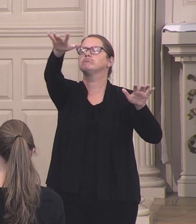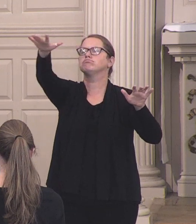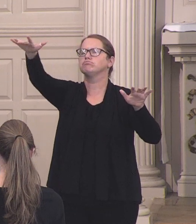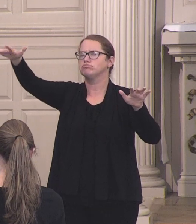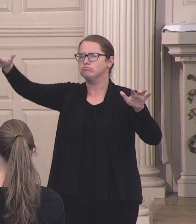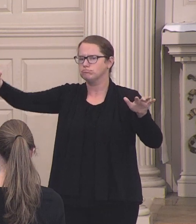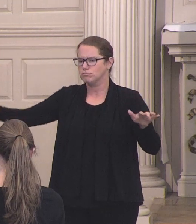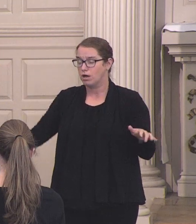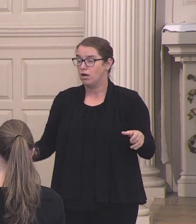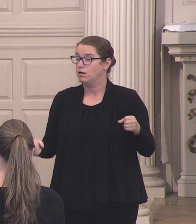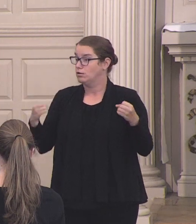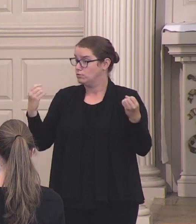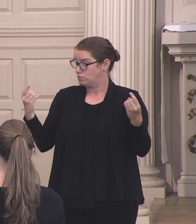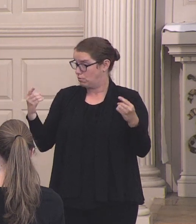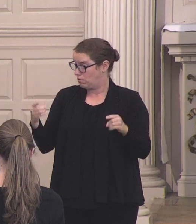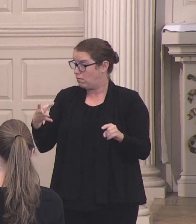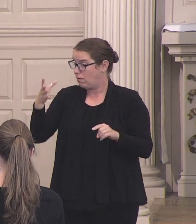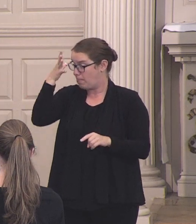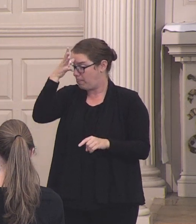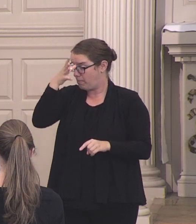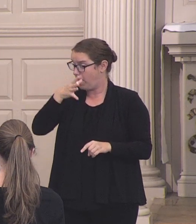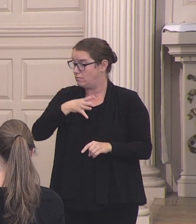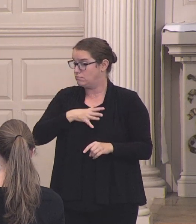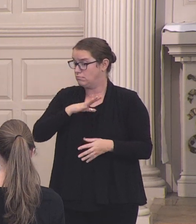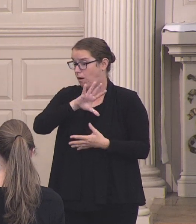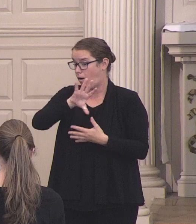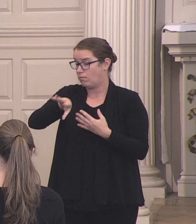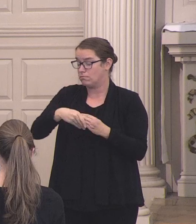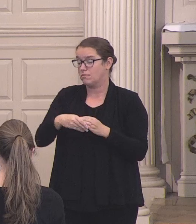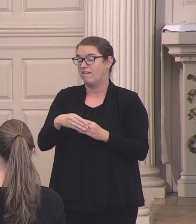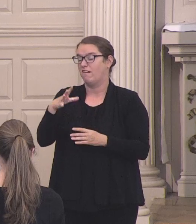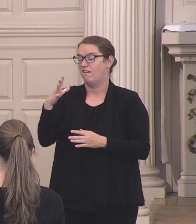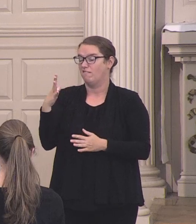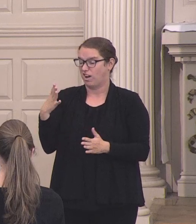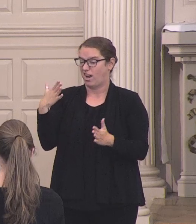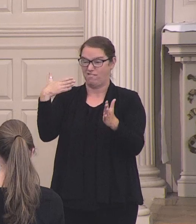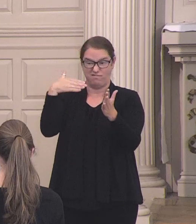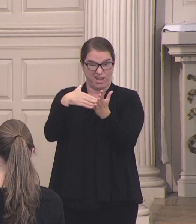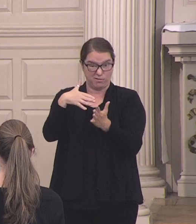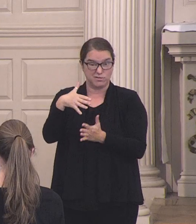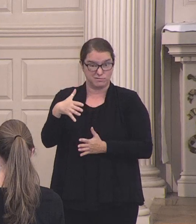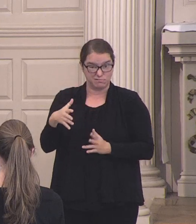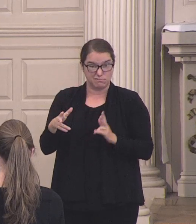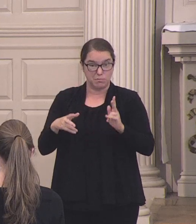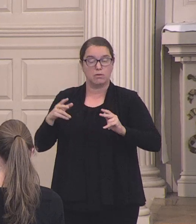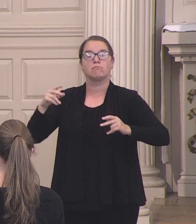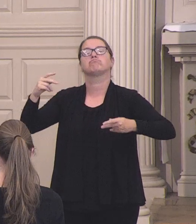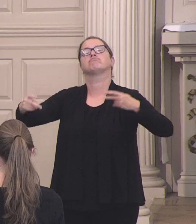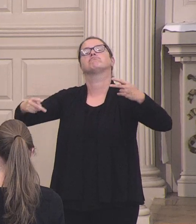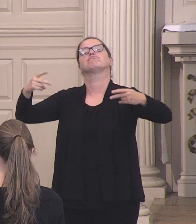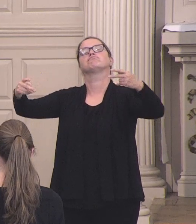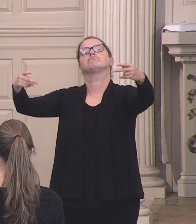So the men reclined, about 5,000 in number.